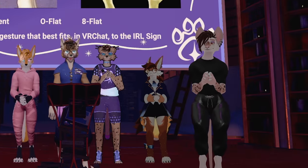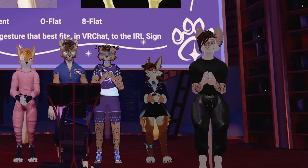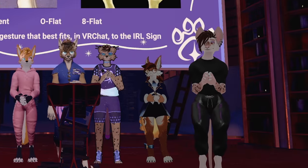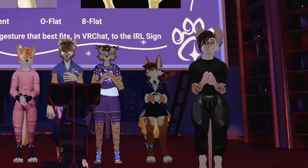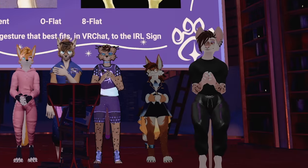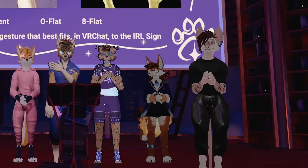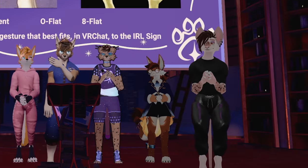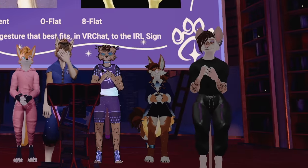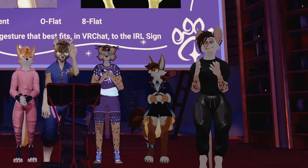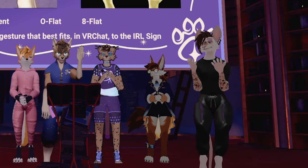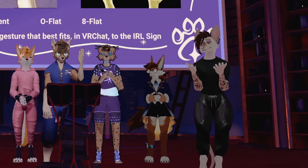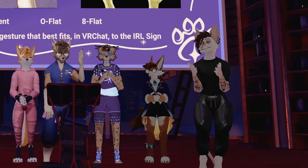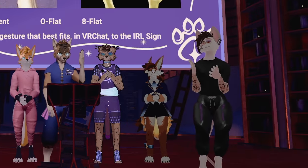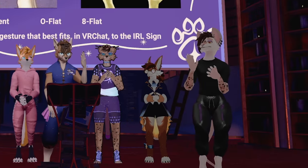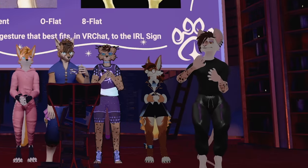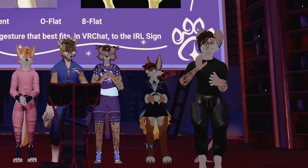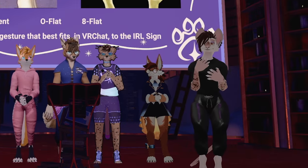hand shapes. The